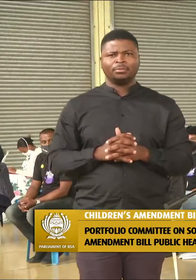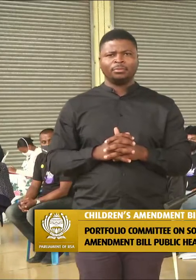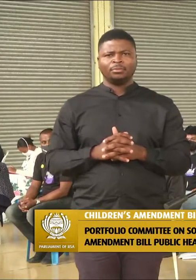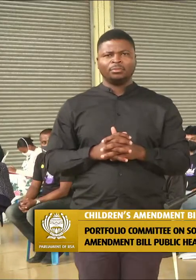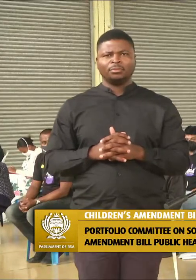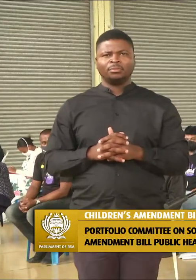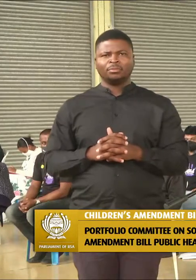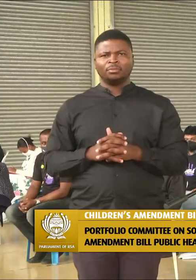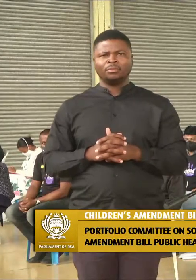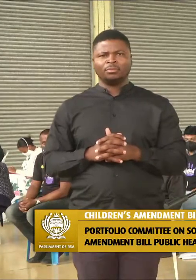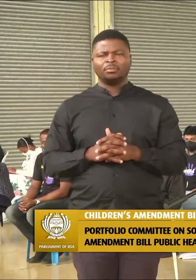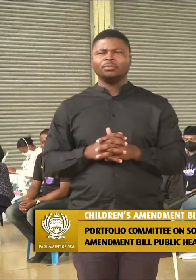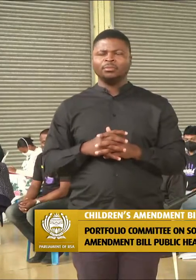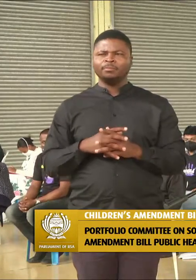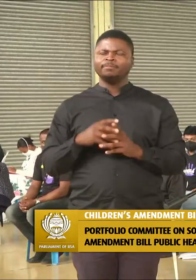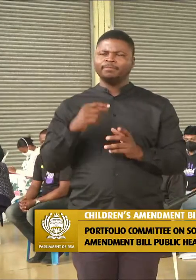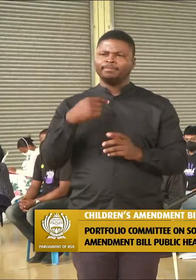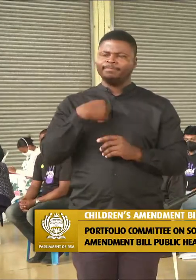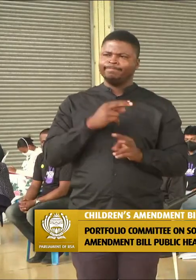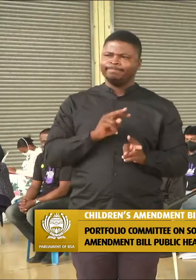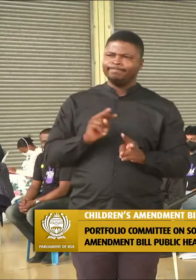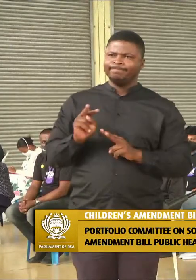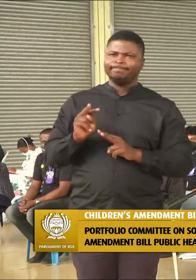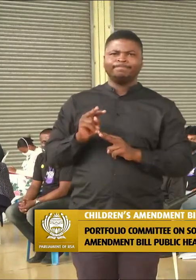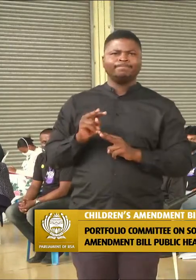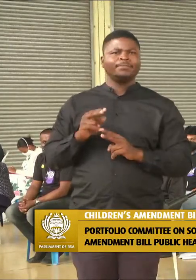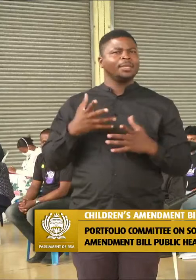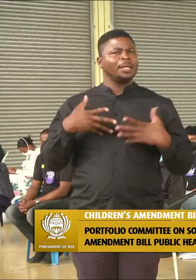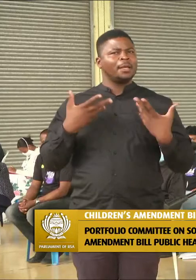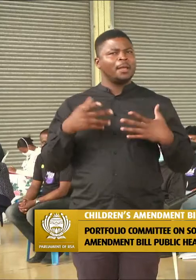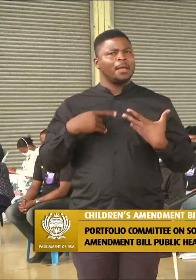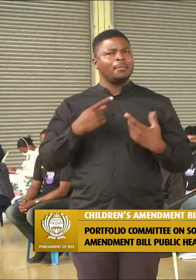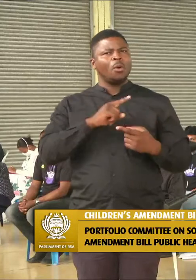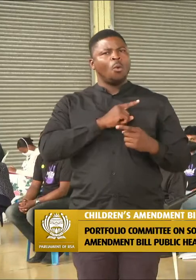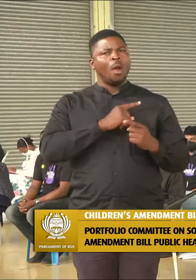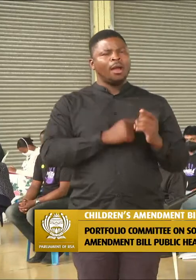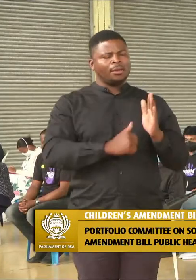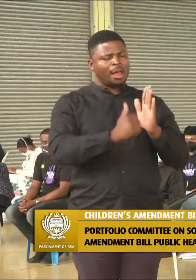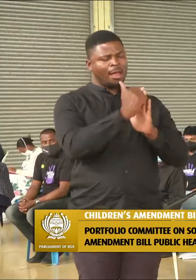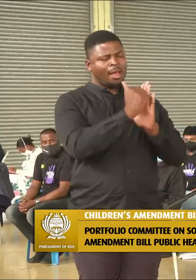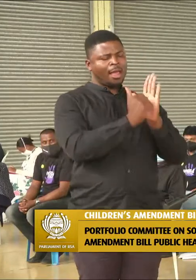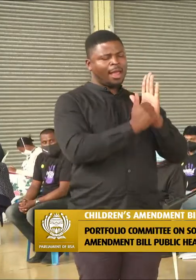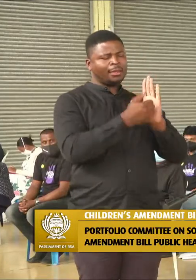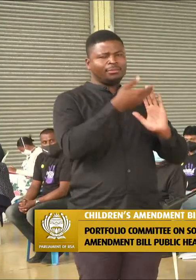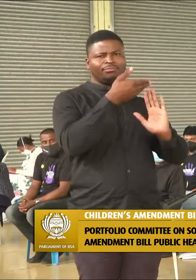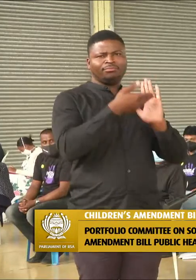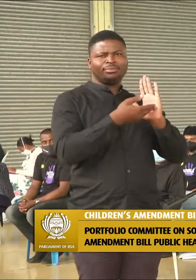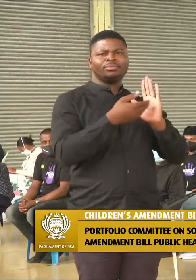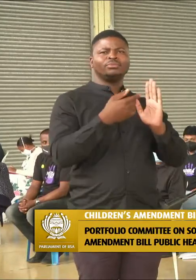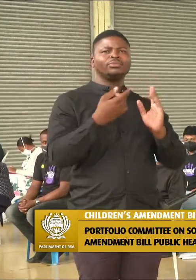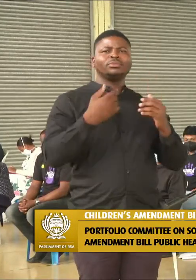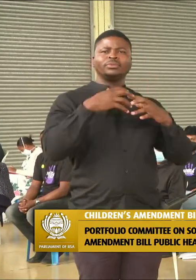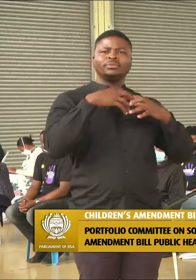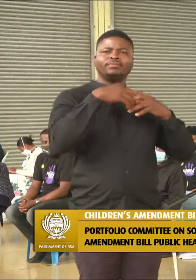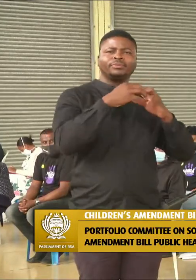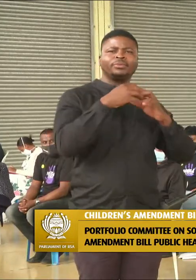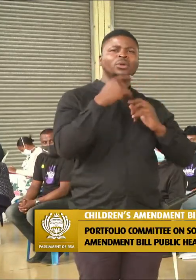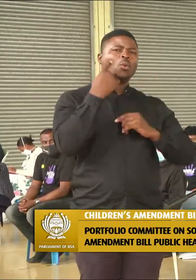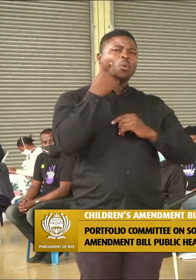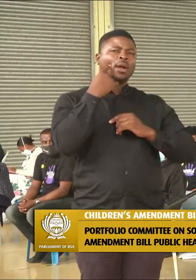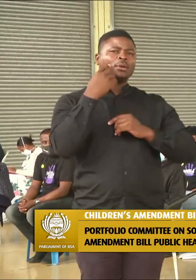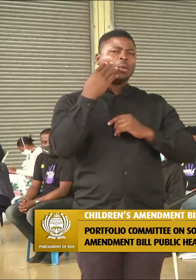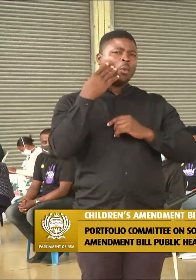Kwakhona okungijabulisayo ngale act from 2005 abayibona ukuthi